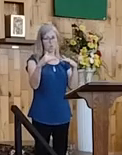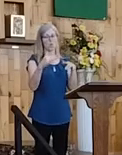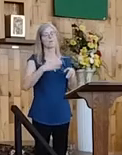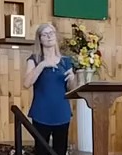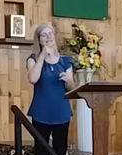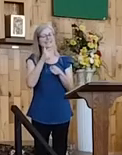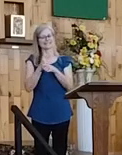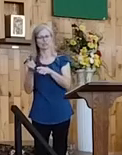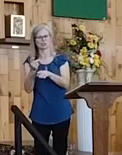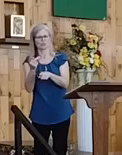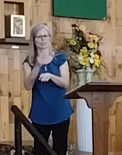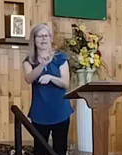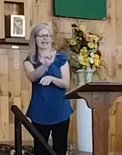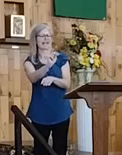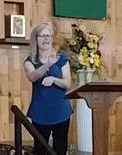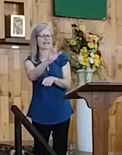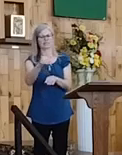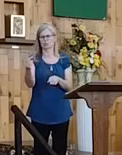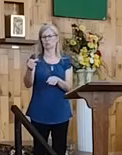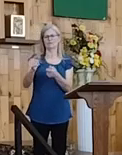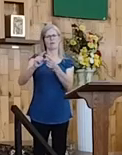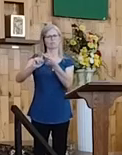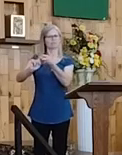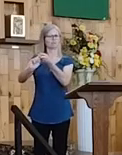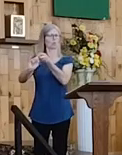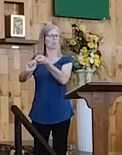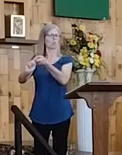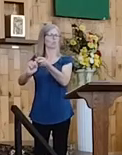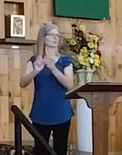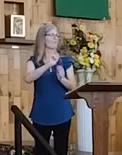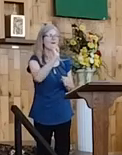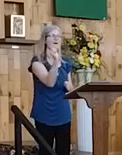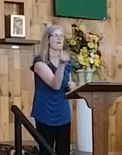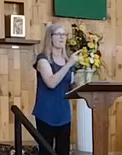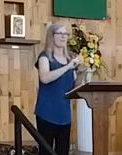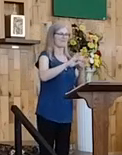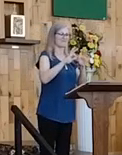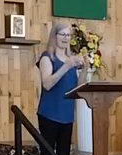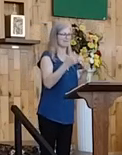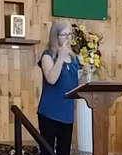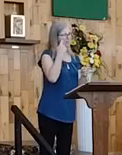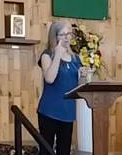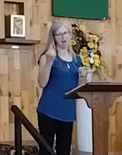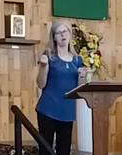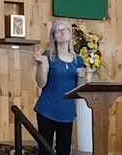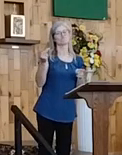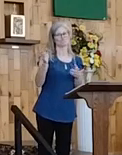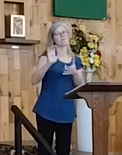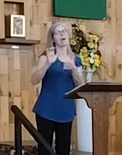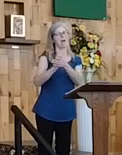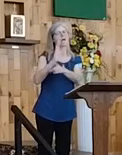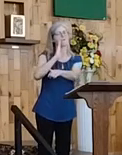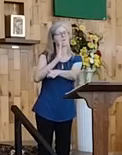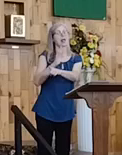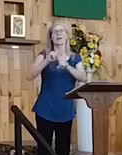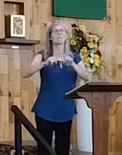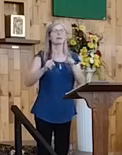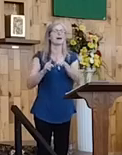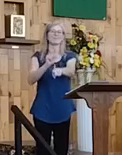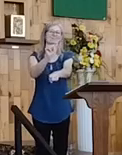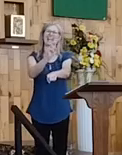and Andy were very close. All the family thought for sure they were going to get married. But Andy was